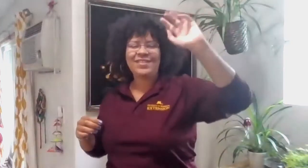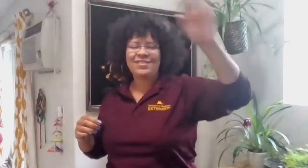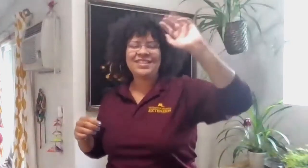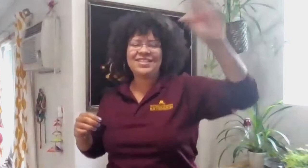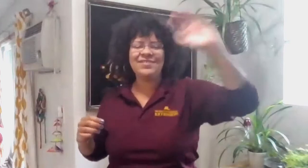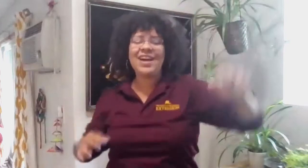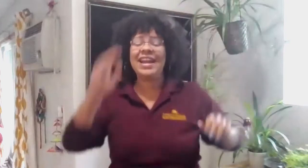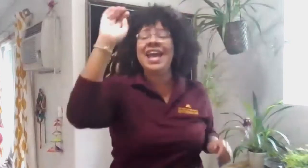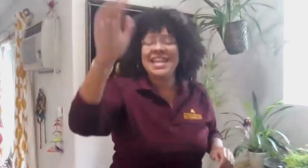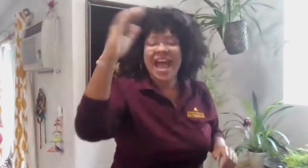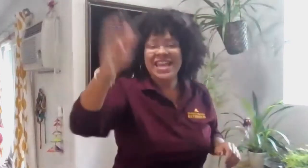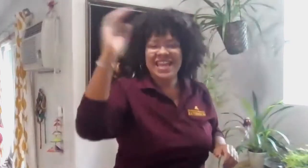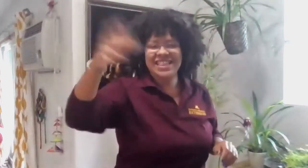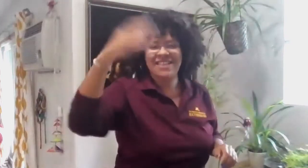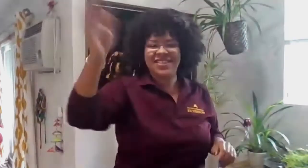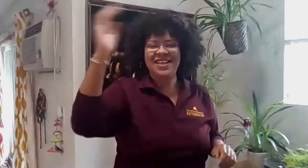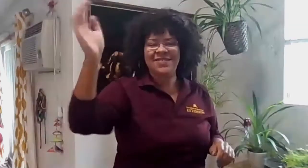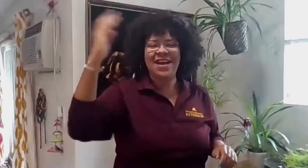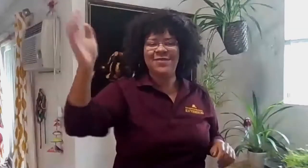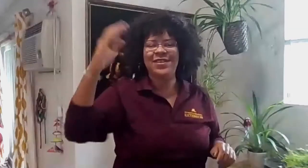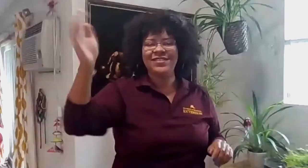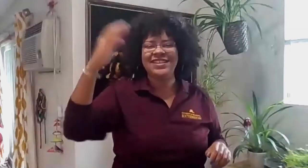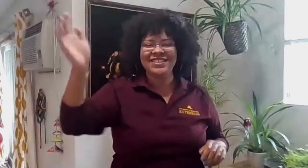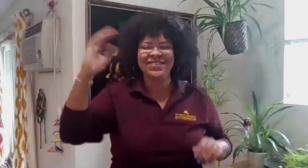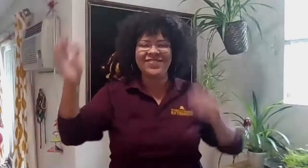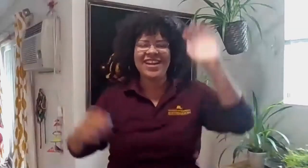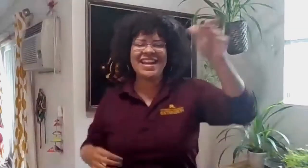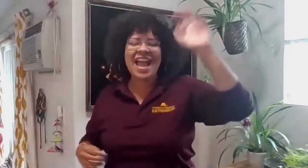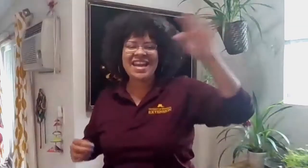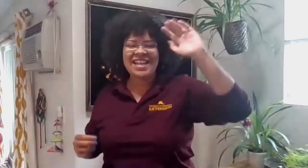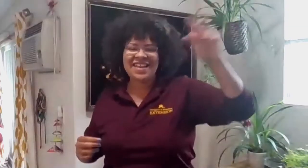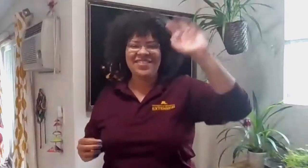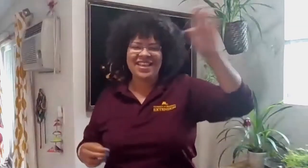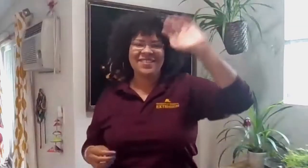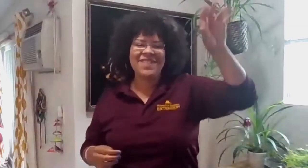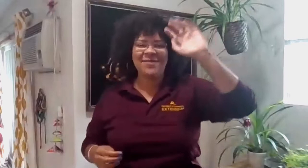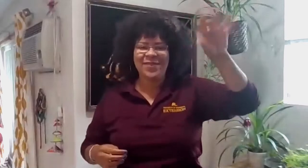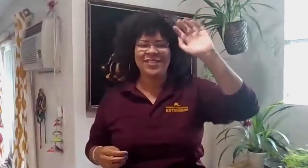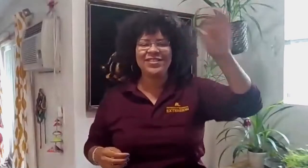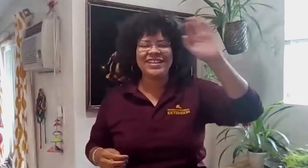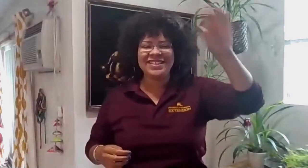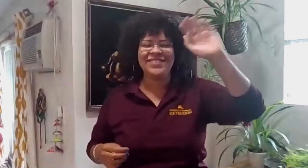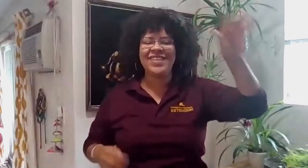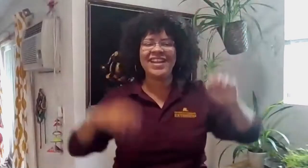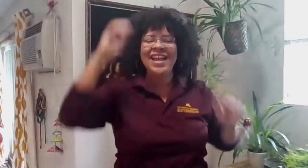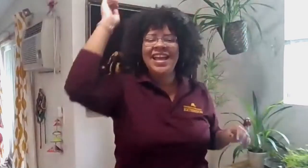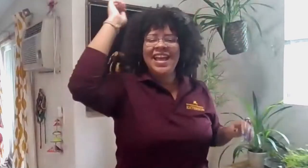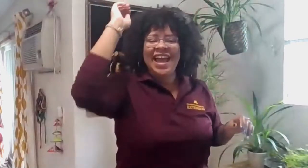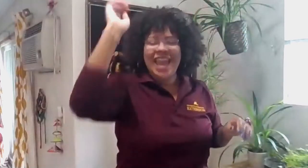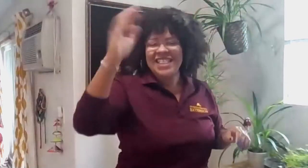3, 2, 1. 9, 8, 7, 6, 5, 4, 3, 2, 1. 9, 8, 7, 6, 5, 4, 3, 2, 1. 8,